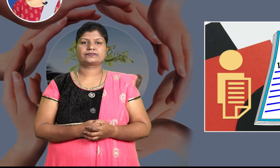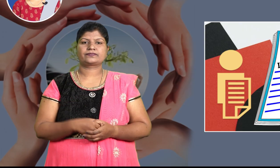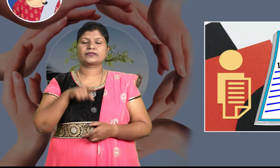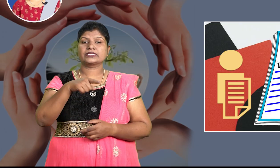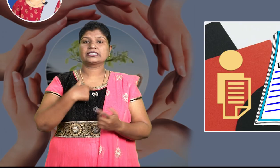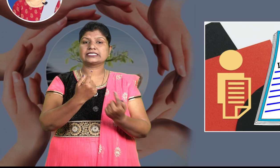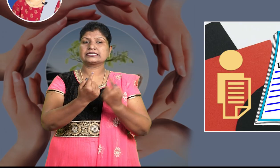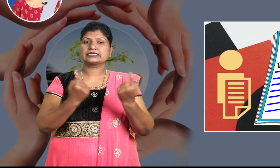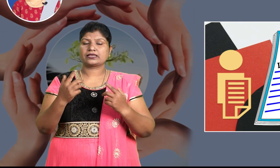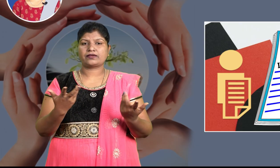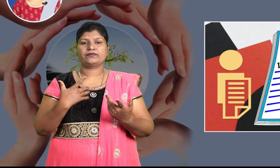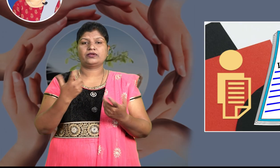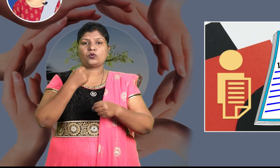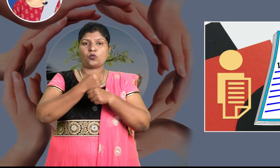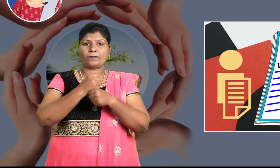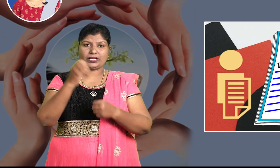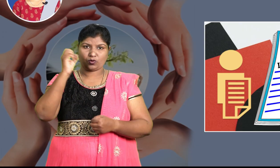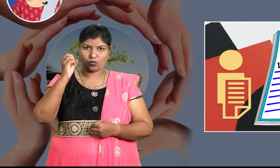in every government office